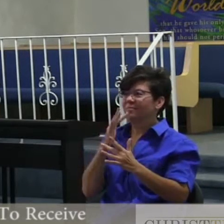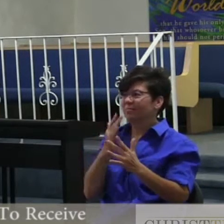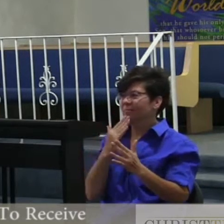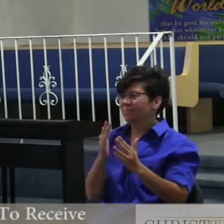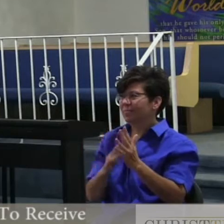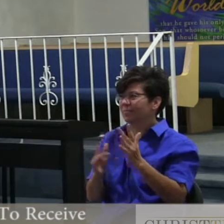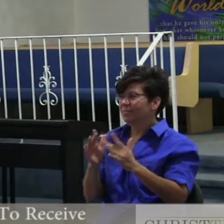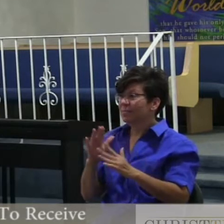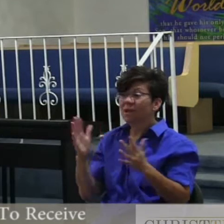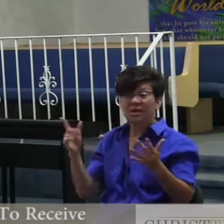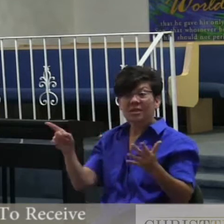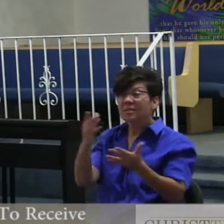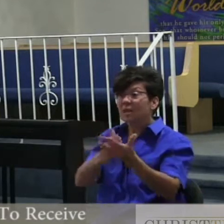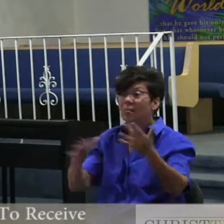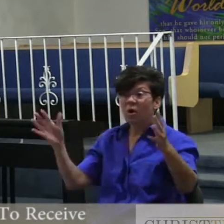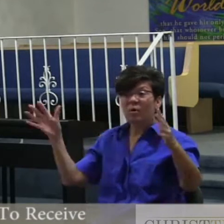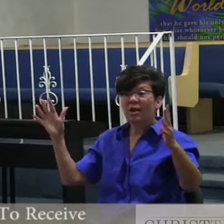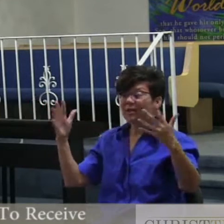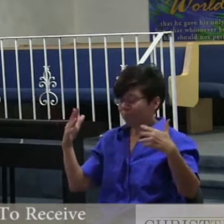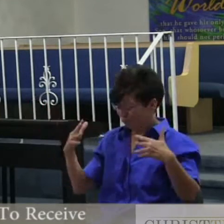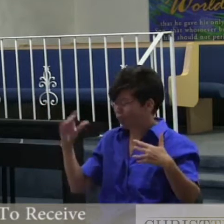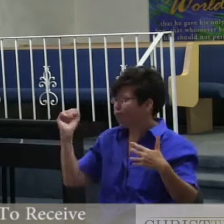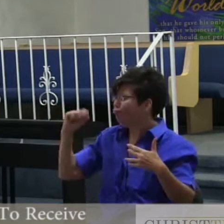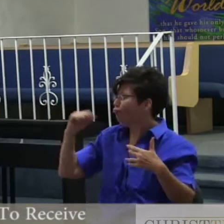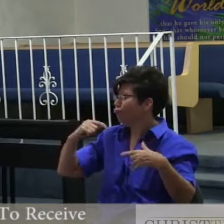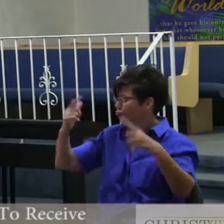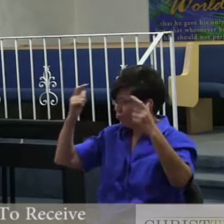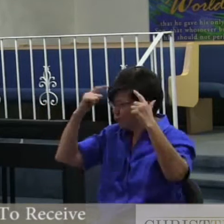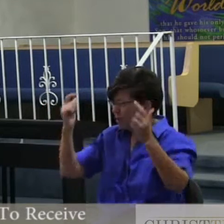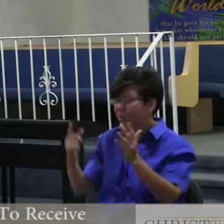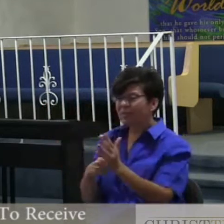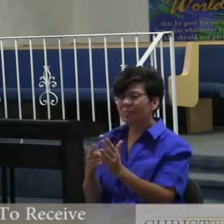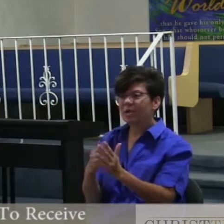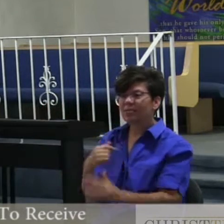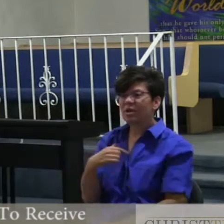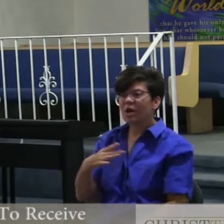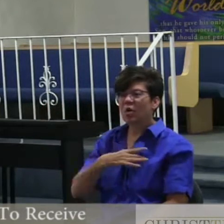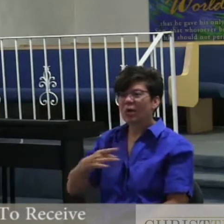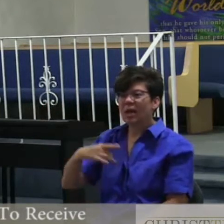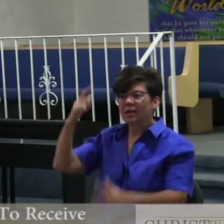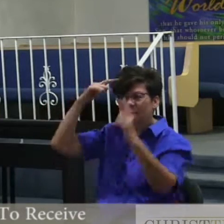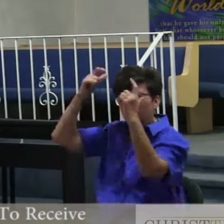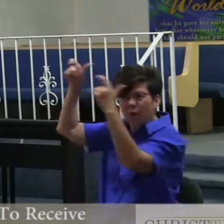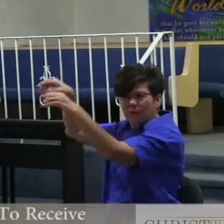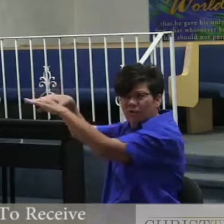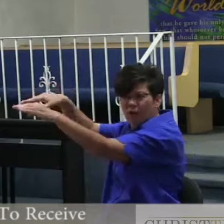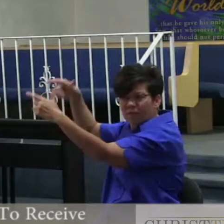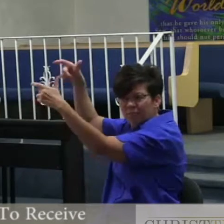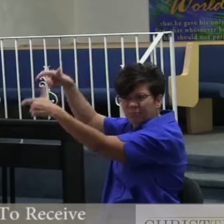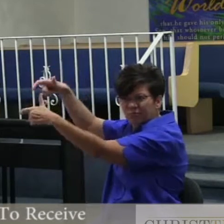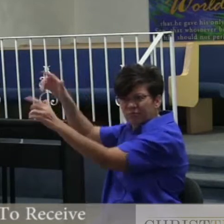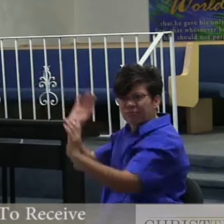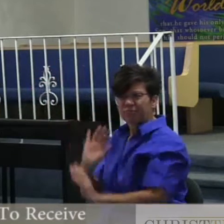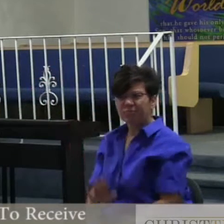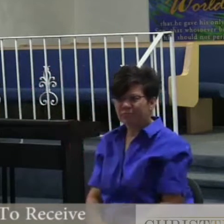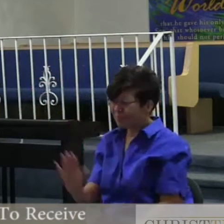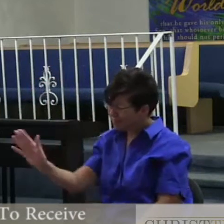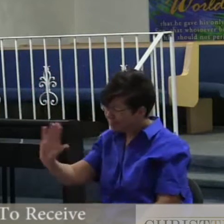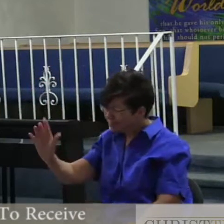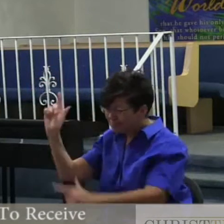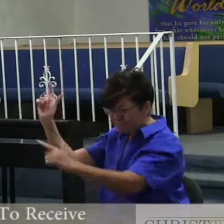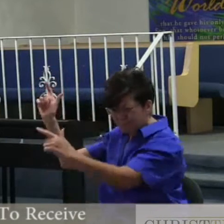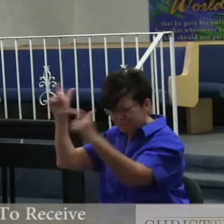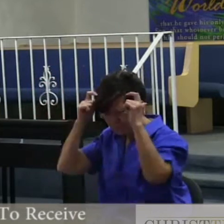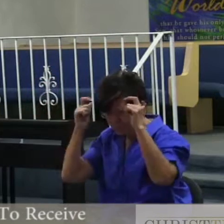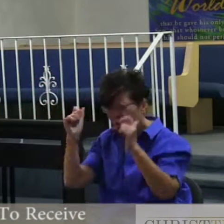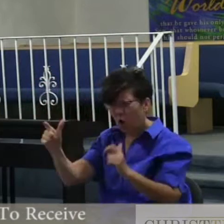have already made that choice to wear one. Amen. But sometimes we like to put it on a shelf. Wear it at all times.